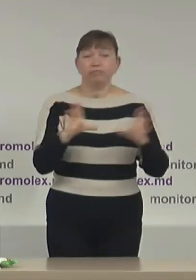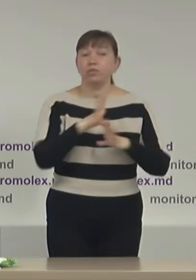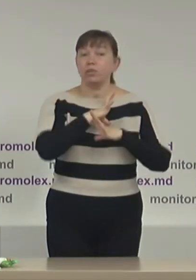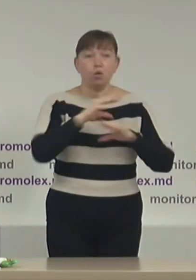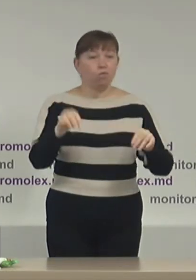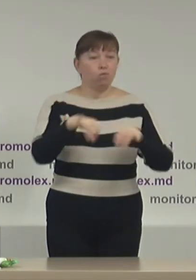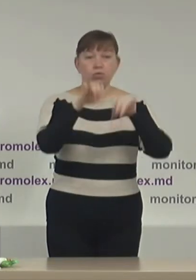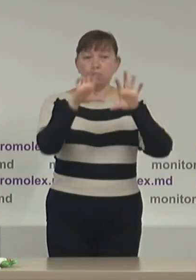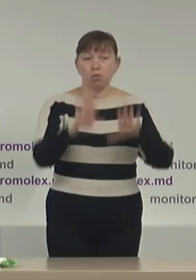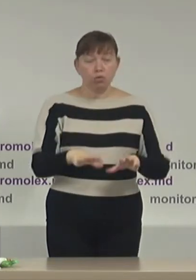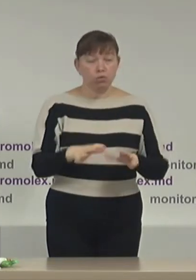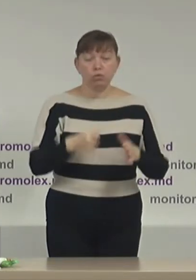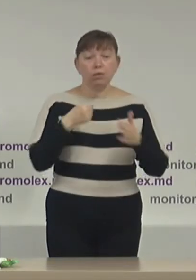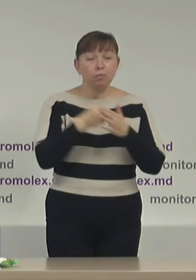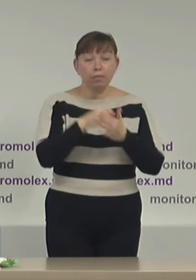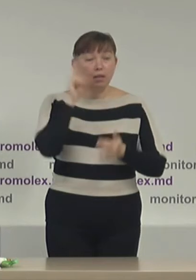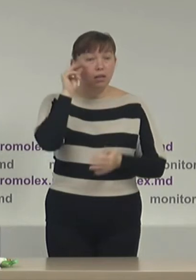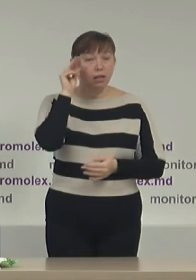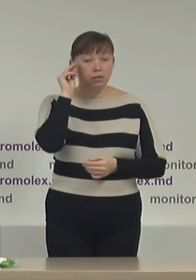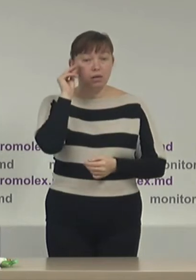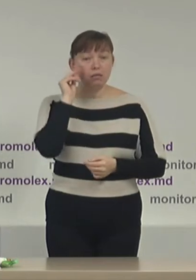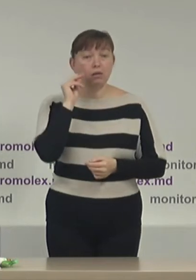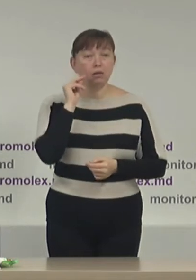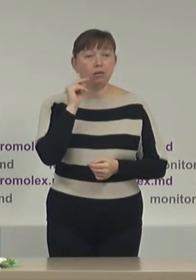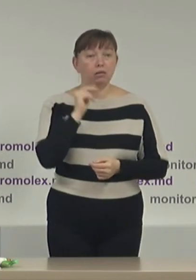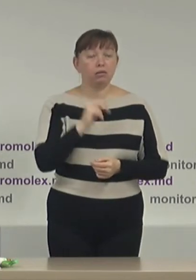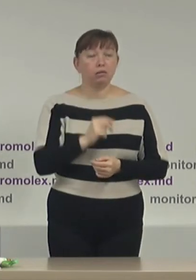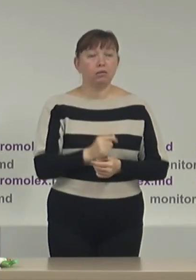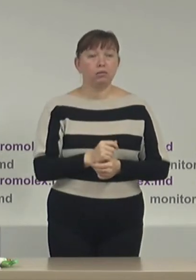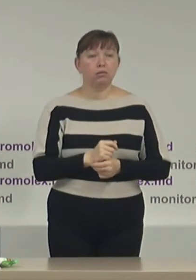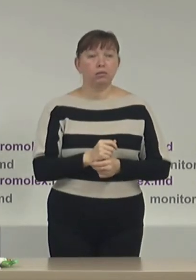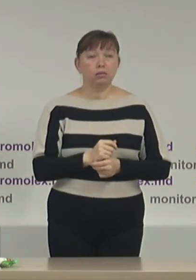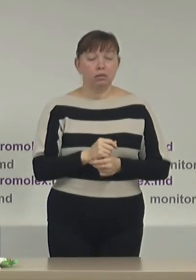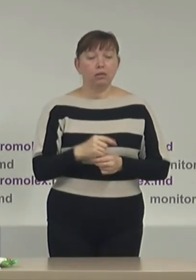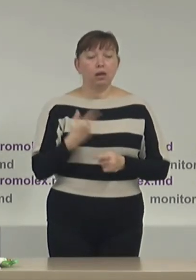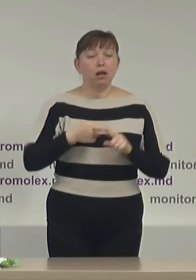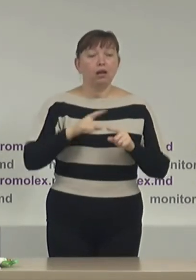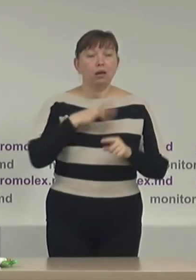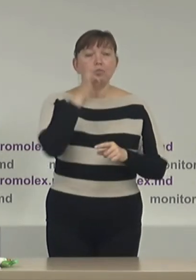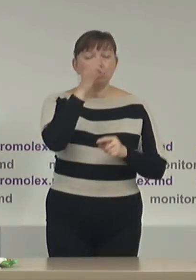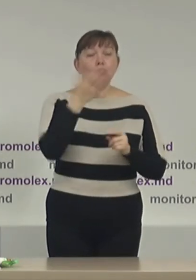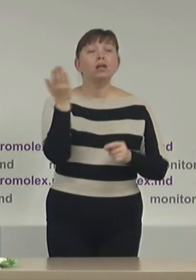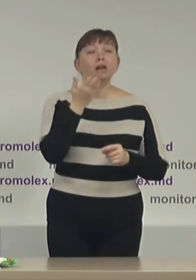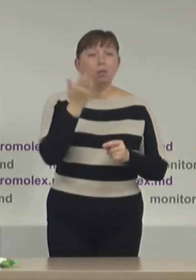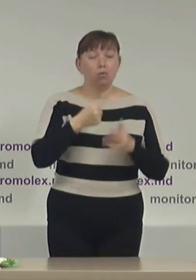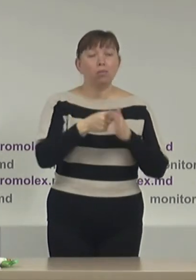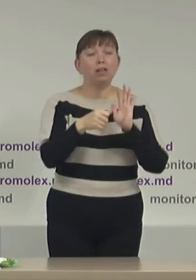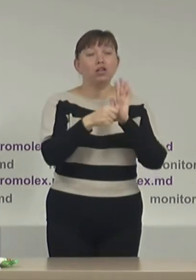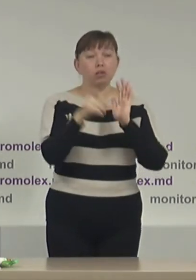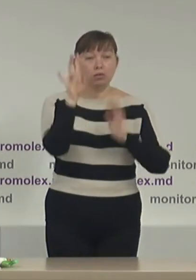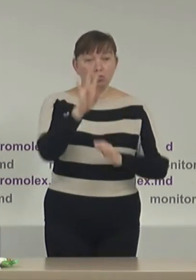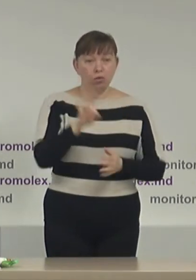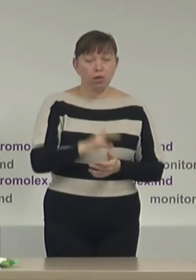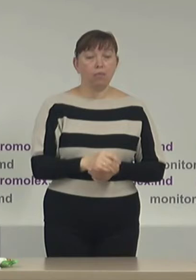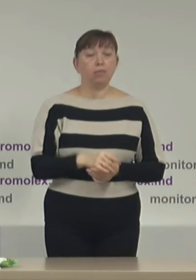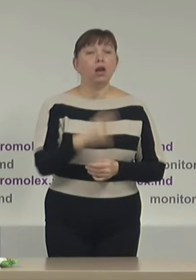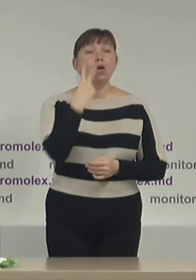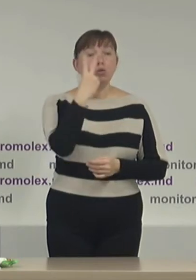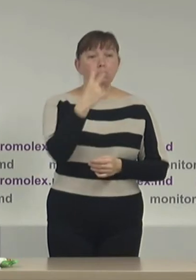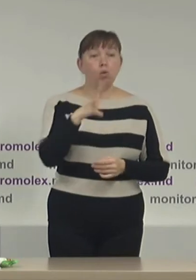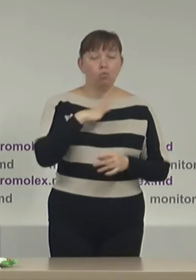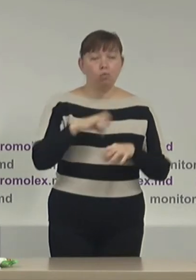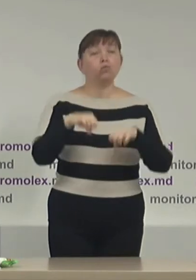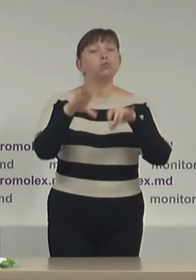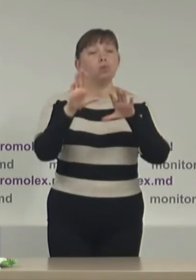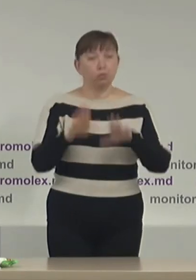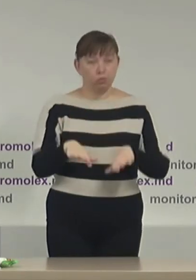were not solved yet as of the date mentioned in the report.